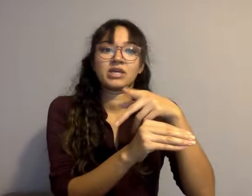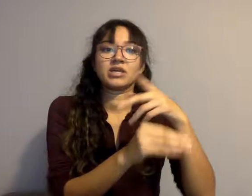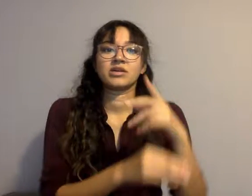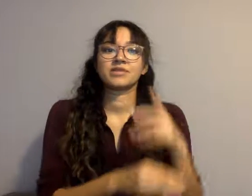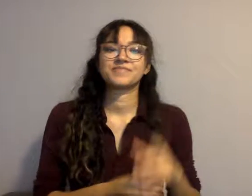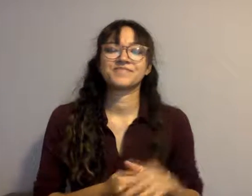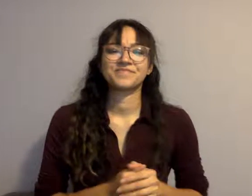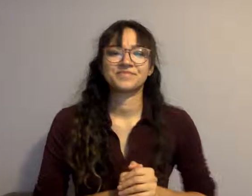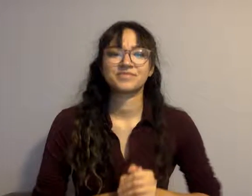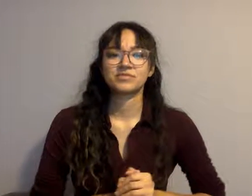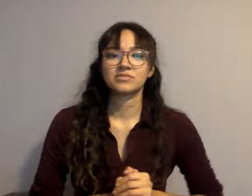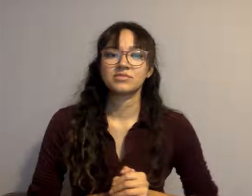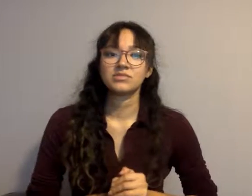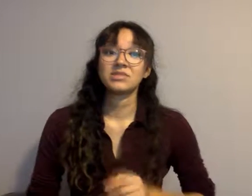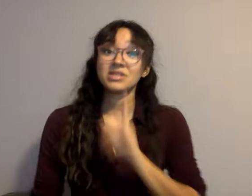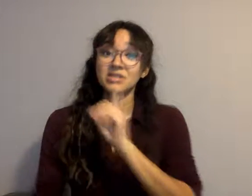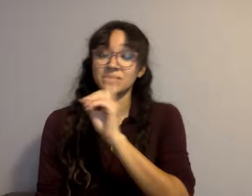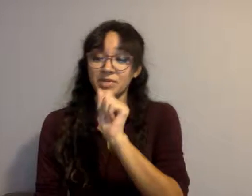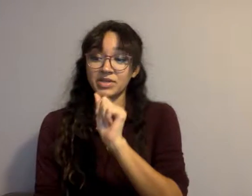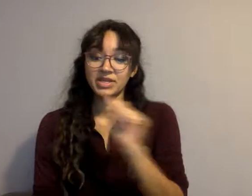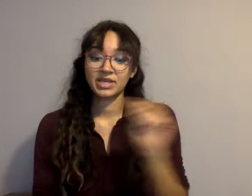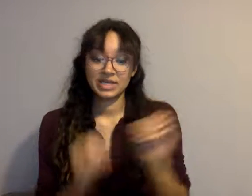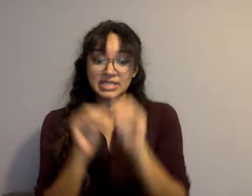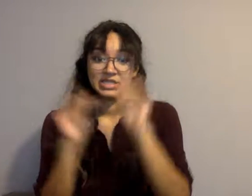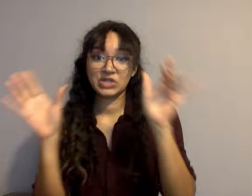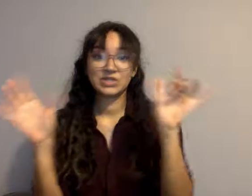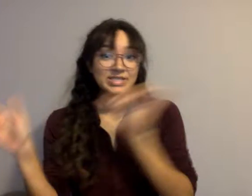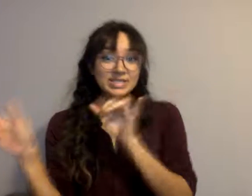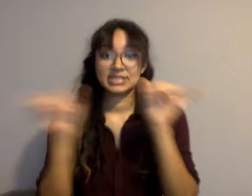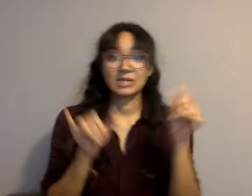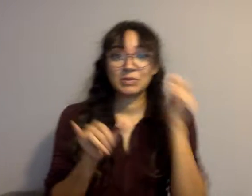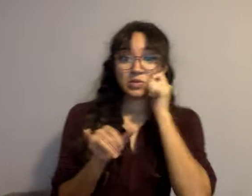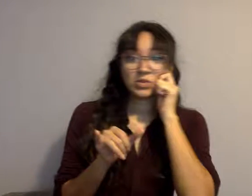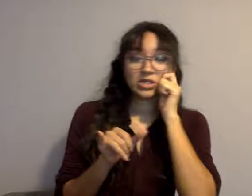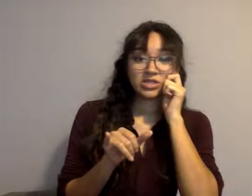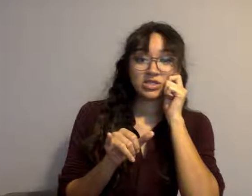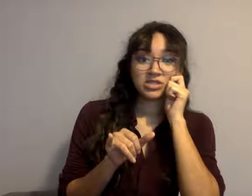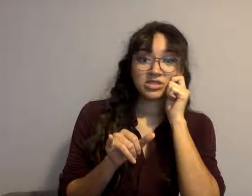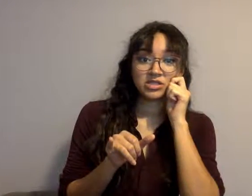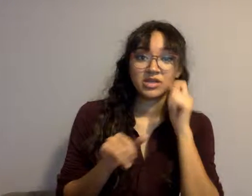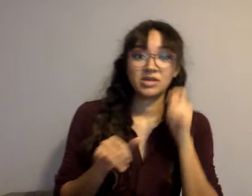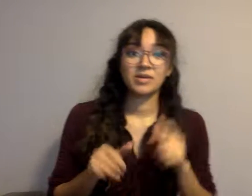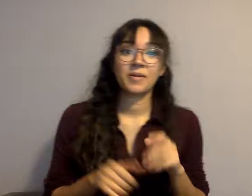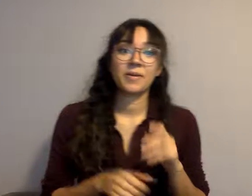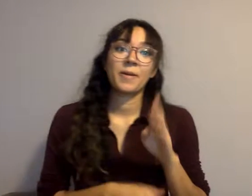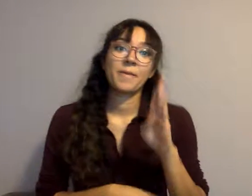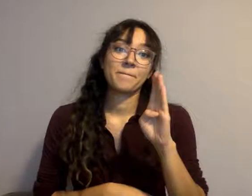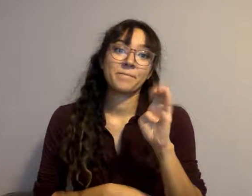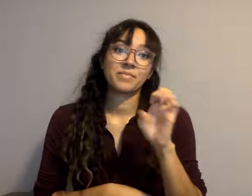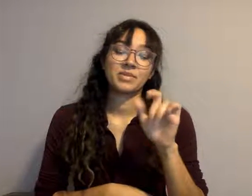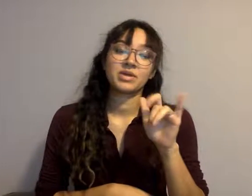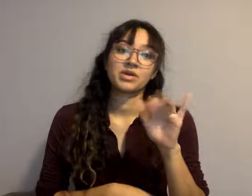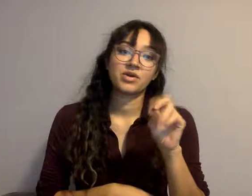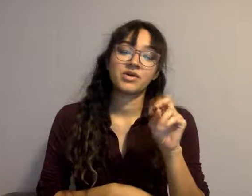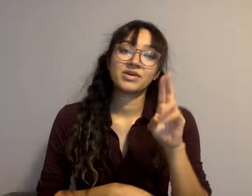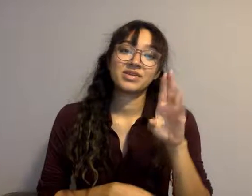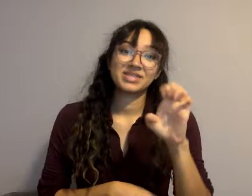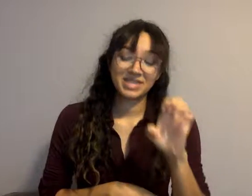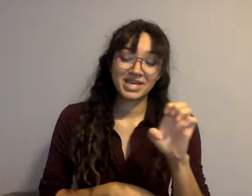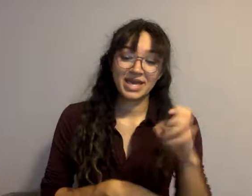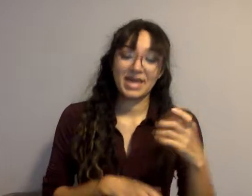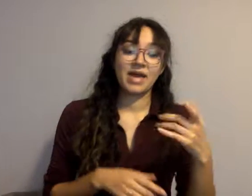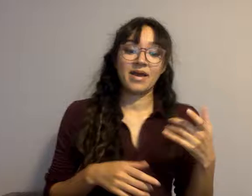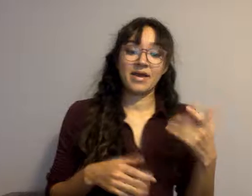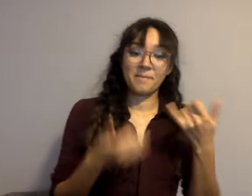Disability is as visual as race. If a wheelchair user can't play Beyonce, then Beyonce can't play a wheelchair user.